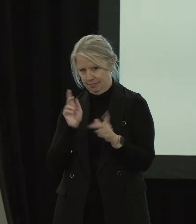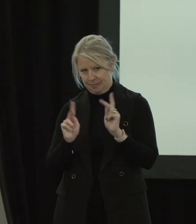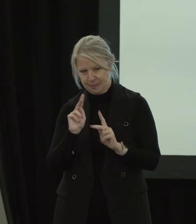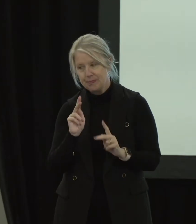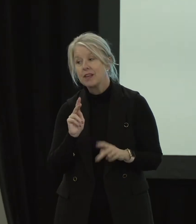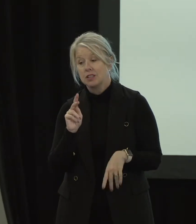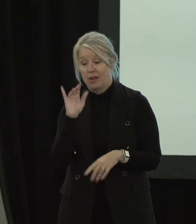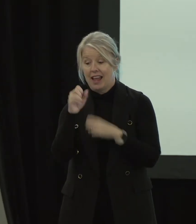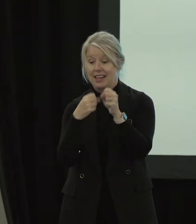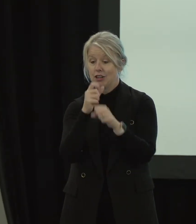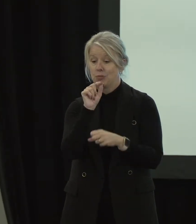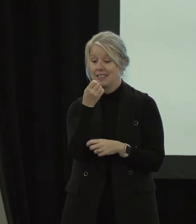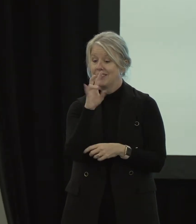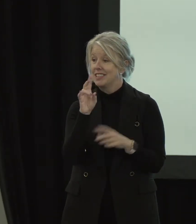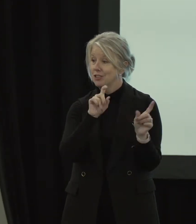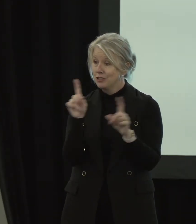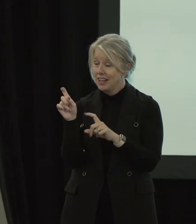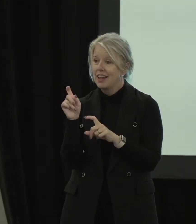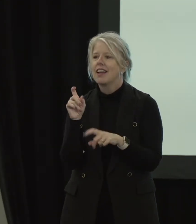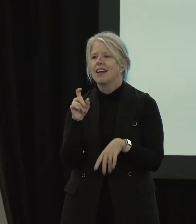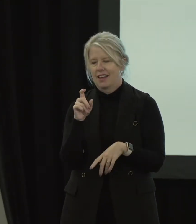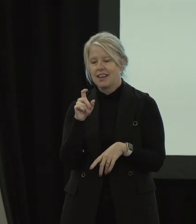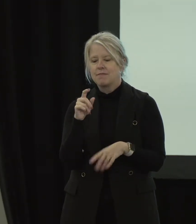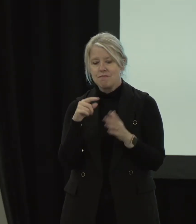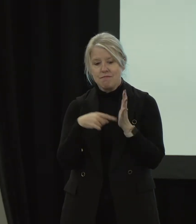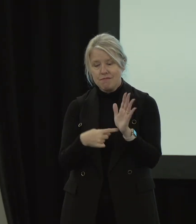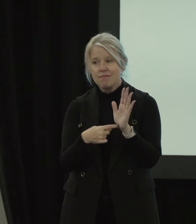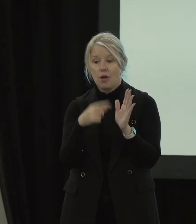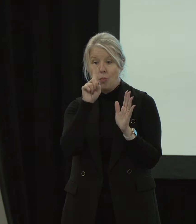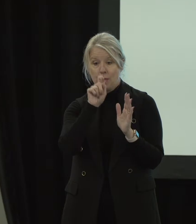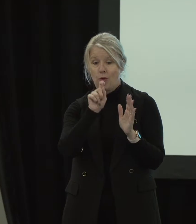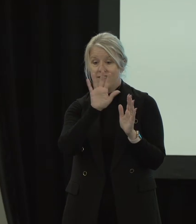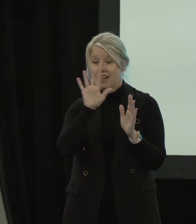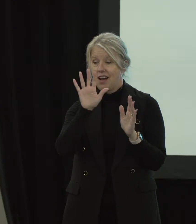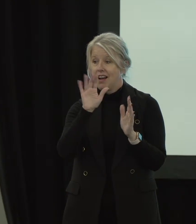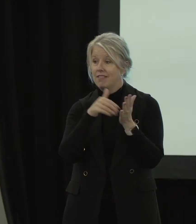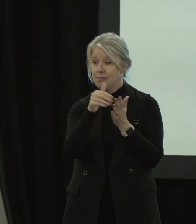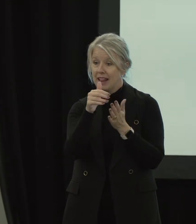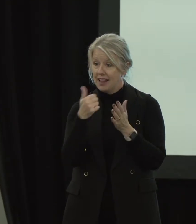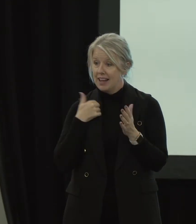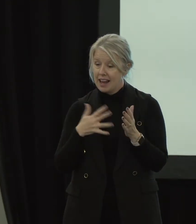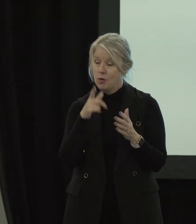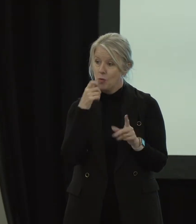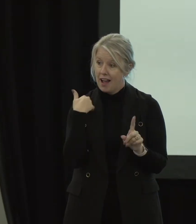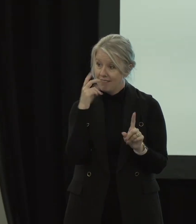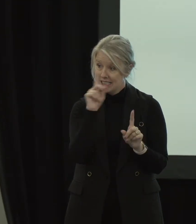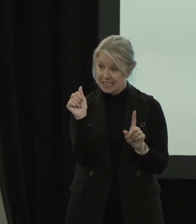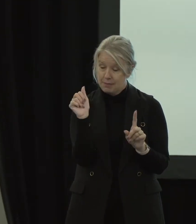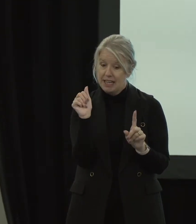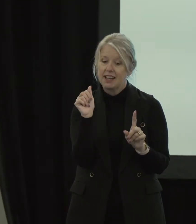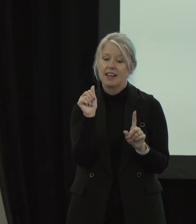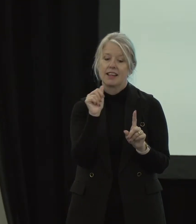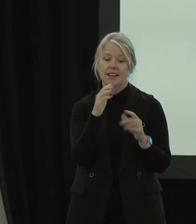2017 survey also indicates that of the approximately 1.5 million Canadians with a disability,